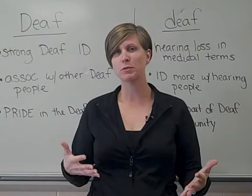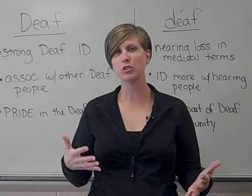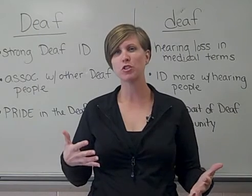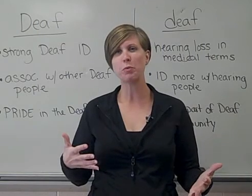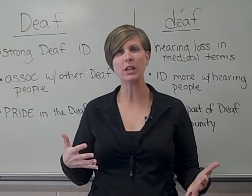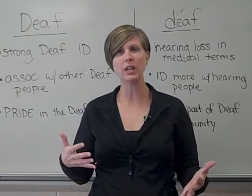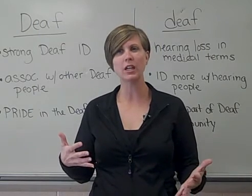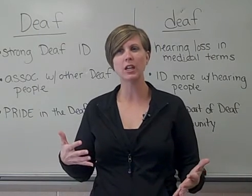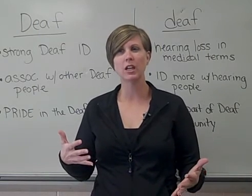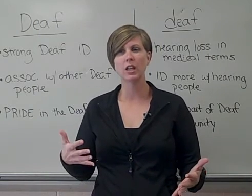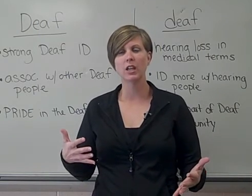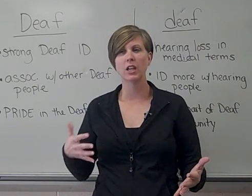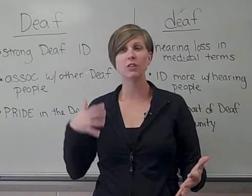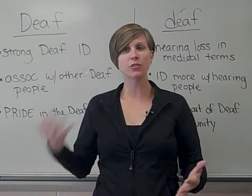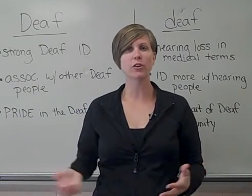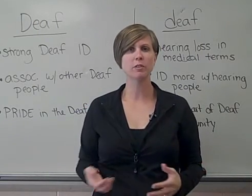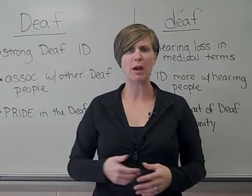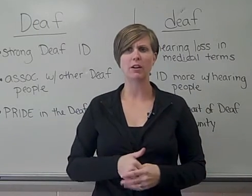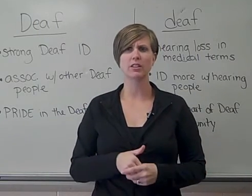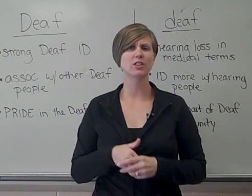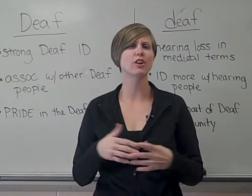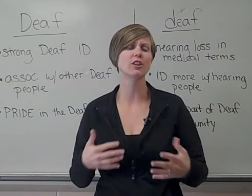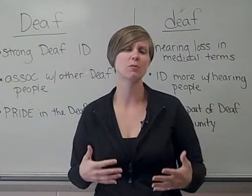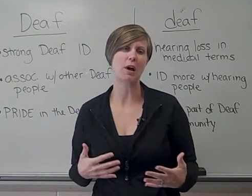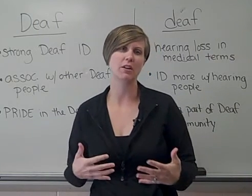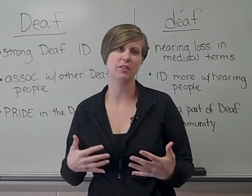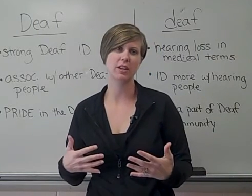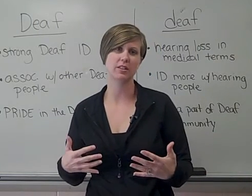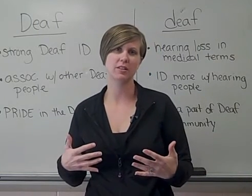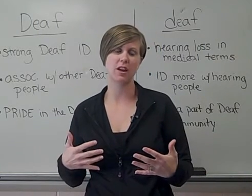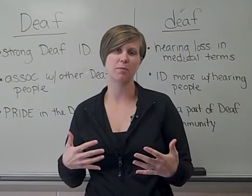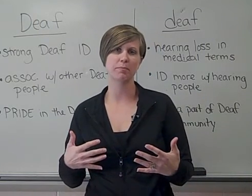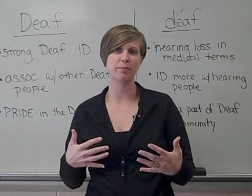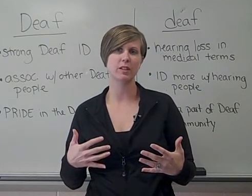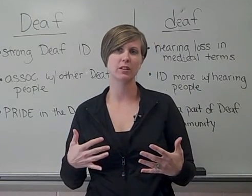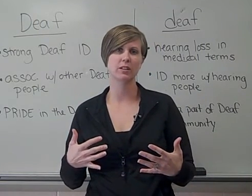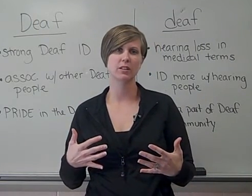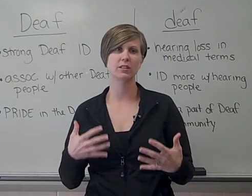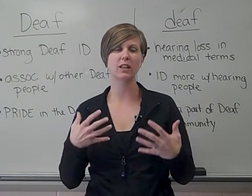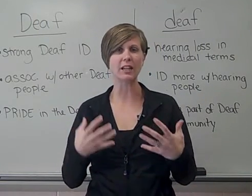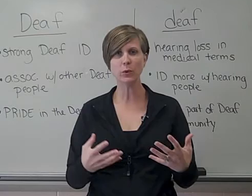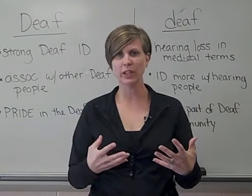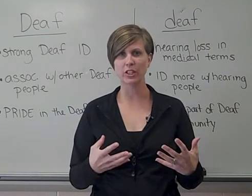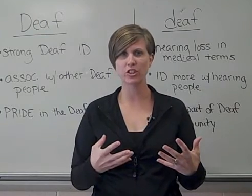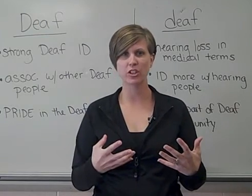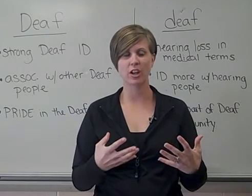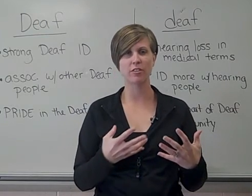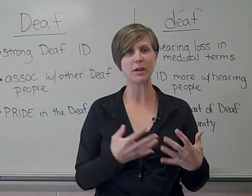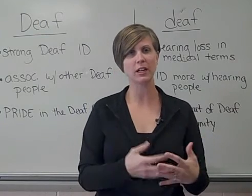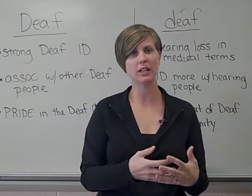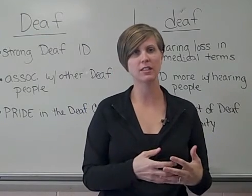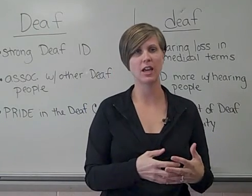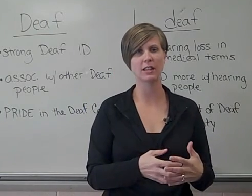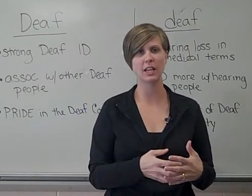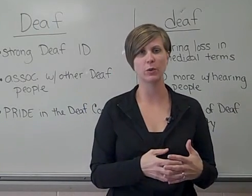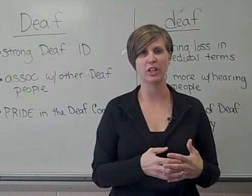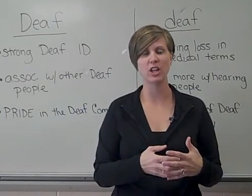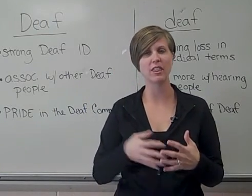So to be informed about and to learn about this language of American Sign Language and